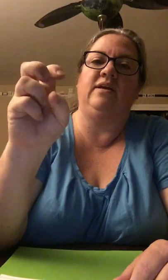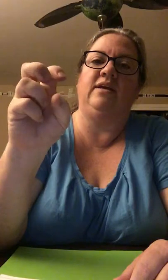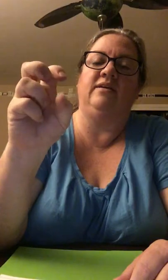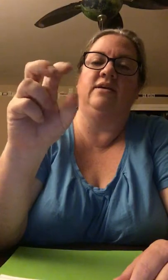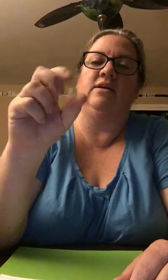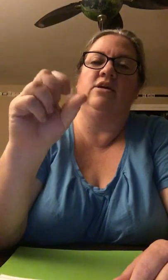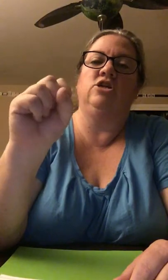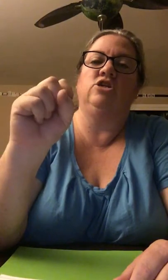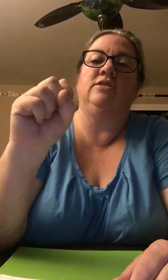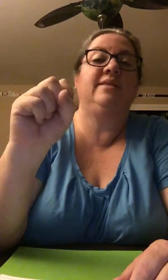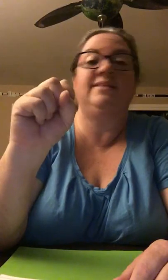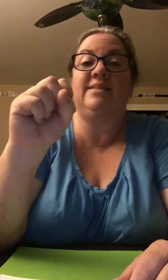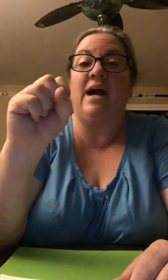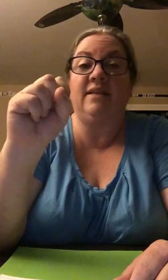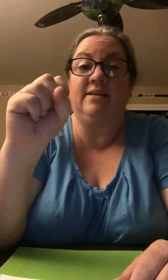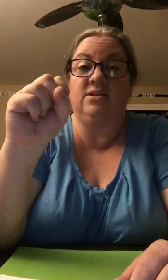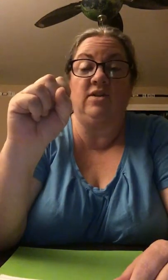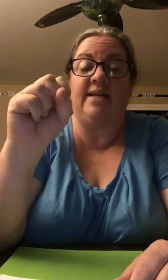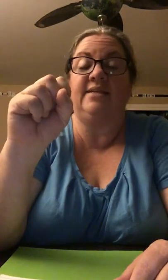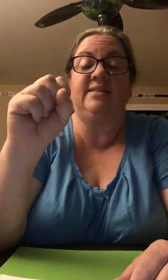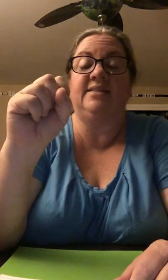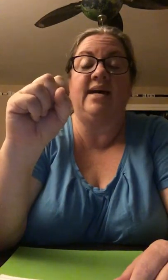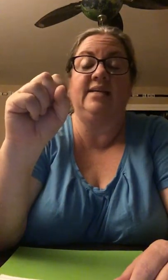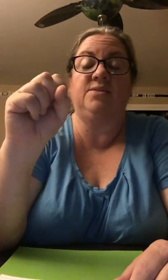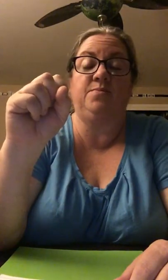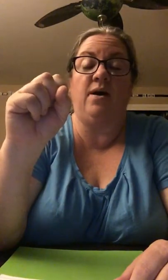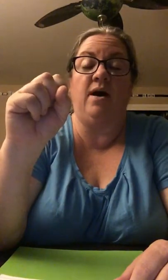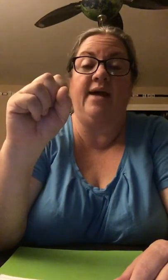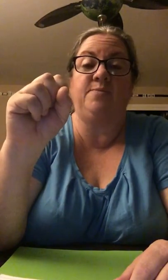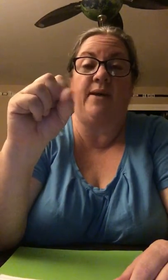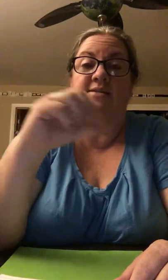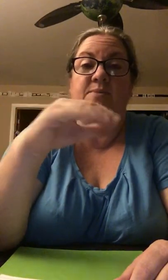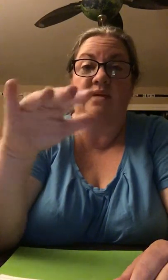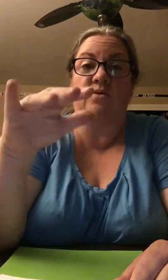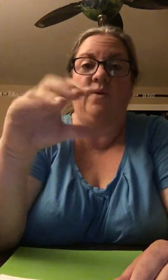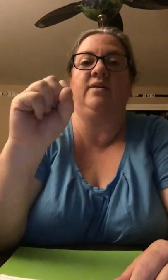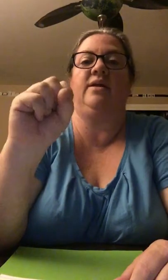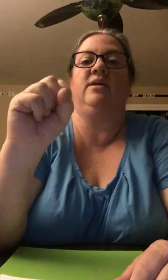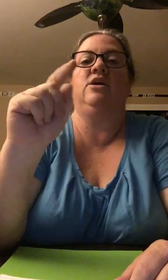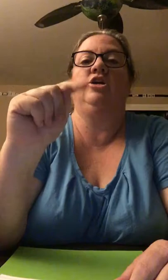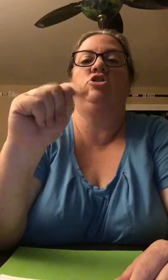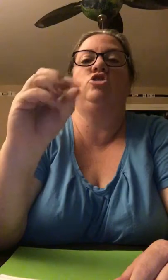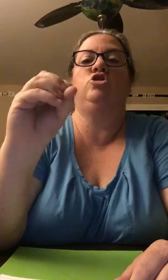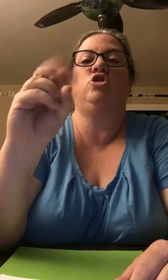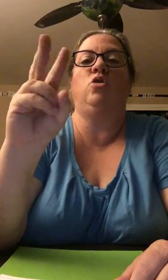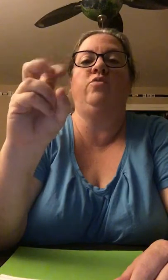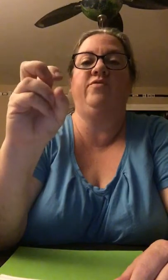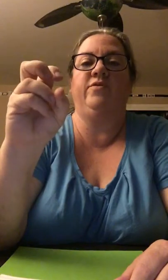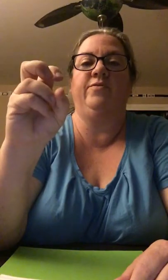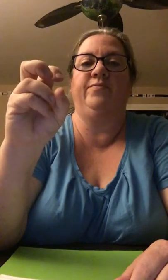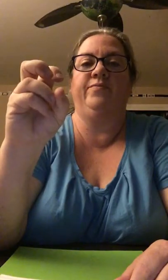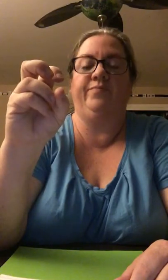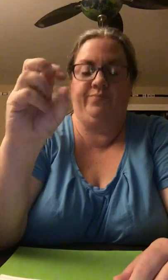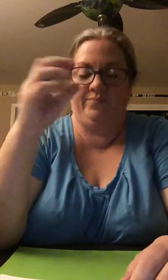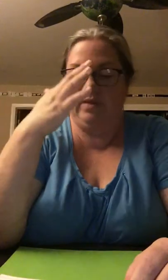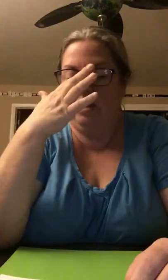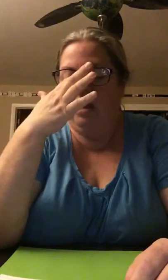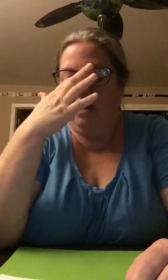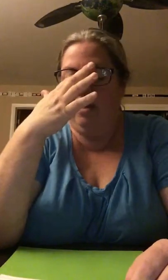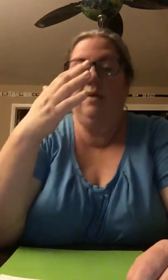S-T-O-V-E. This is not lexicalized because it's not expected to be done quickly. Stove.